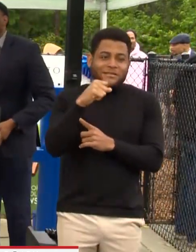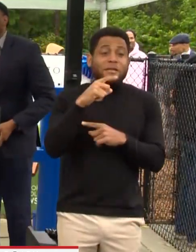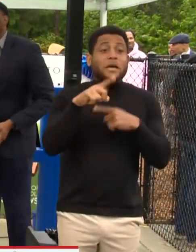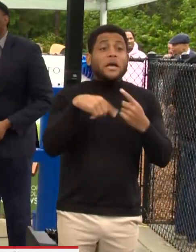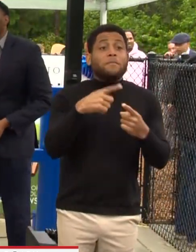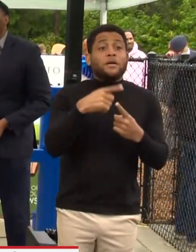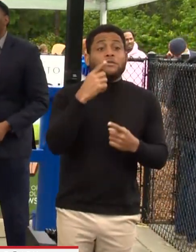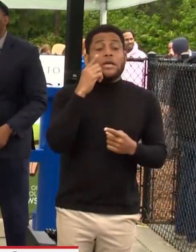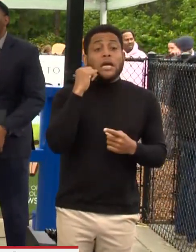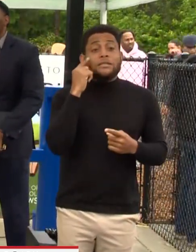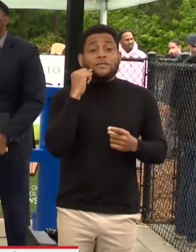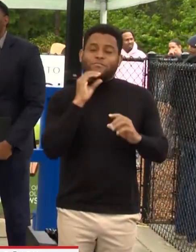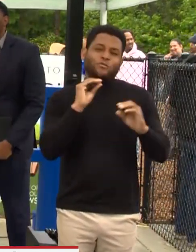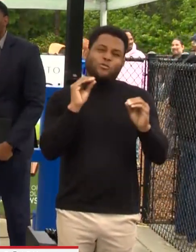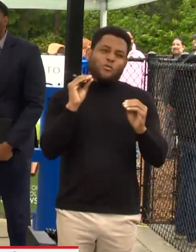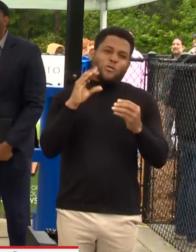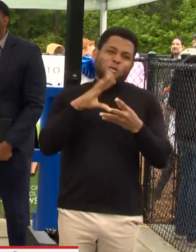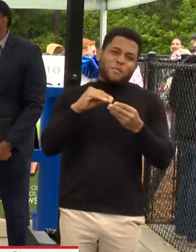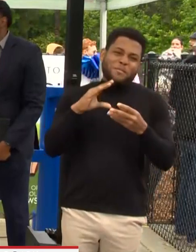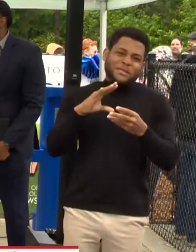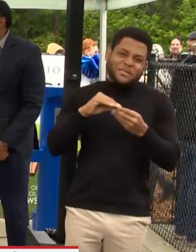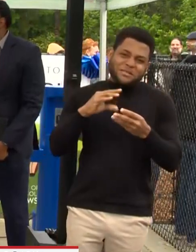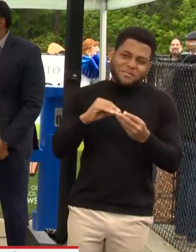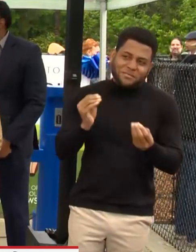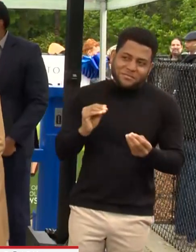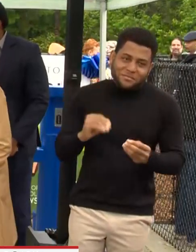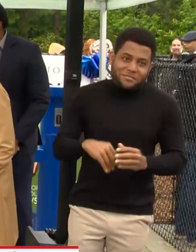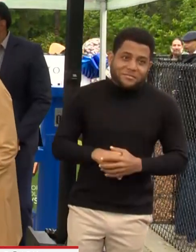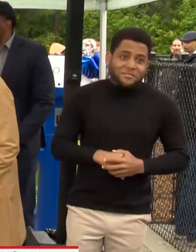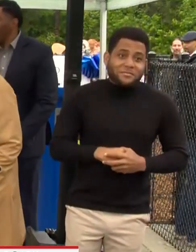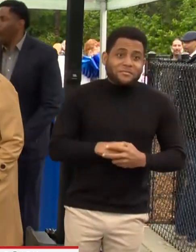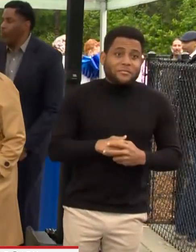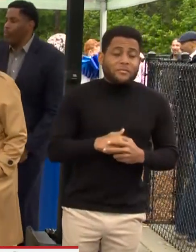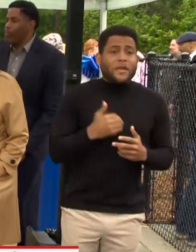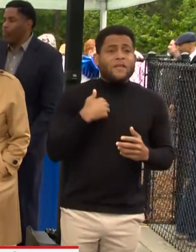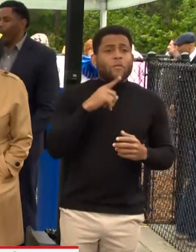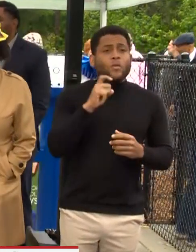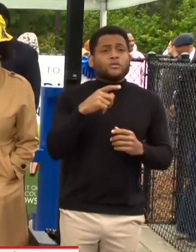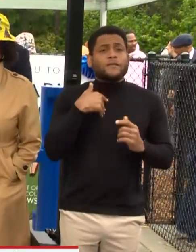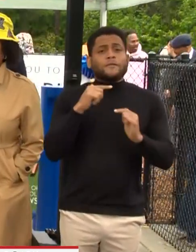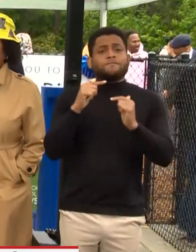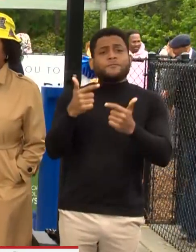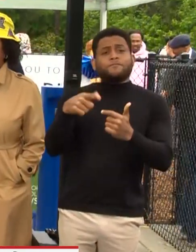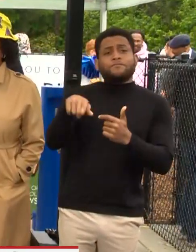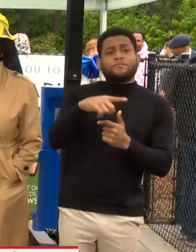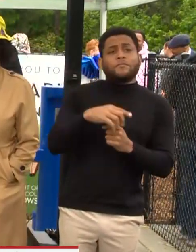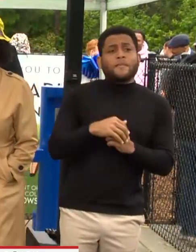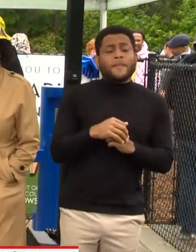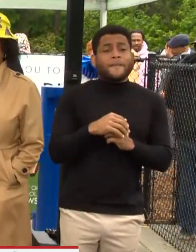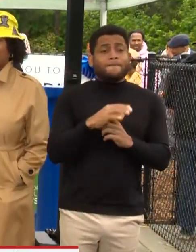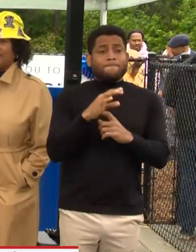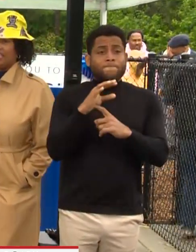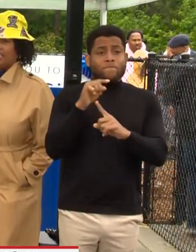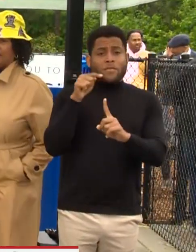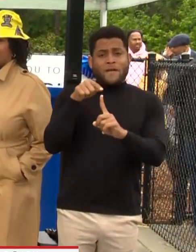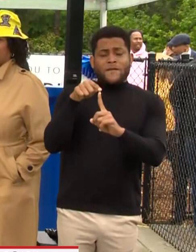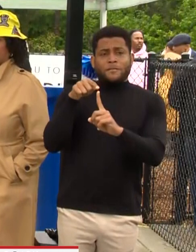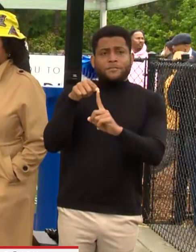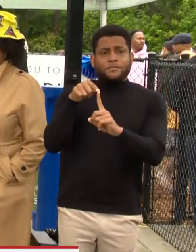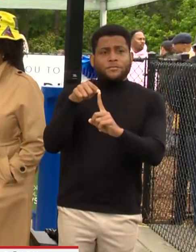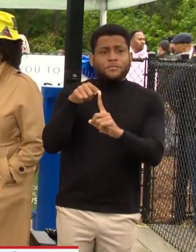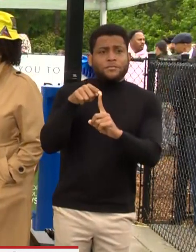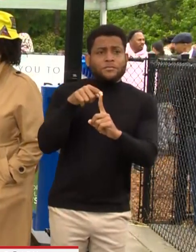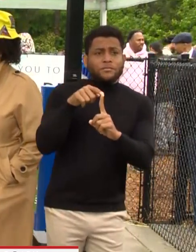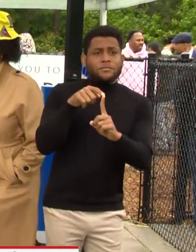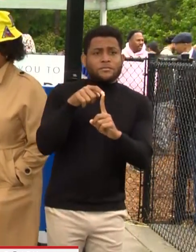parks? Let me ask Delano, or I don't know off the top, but these guys do. 19. Are there more in the works like this?